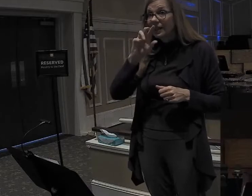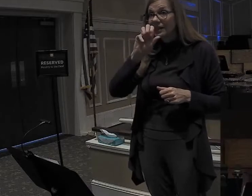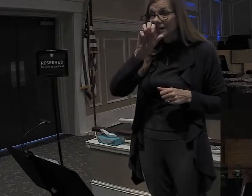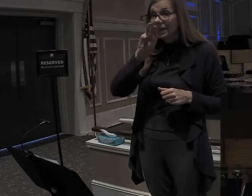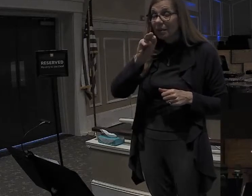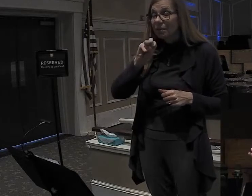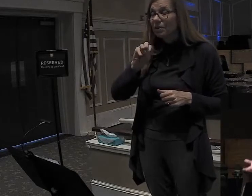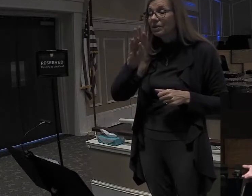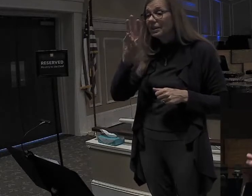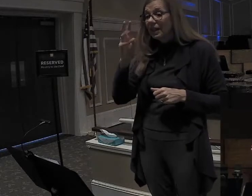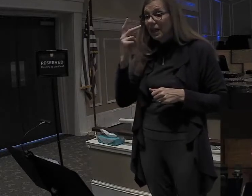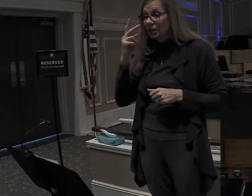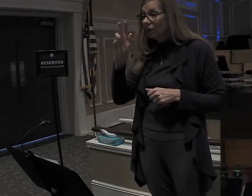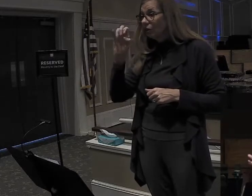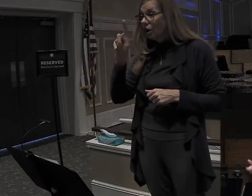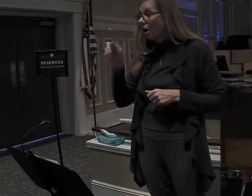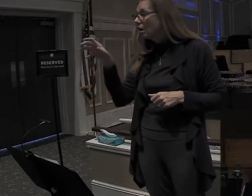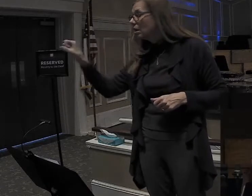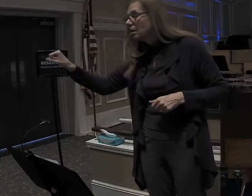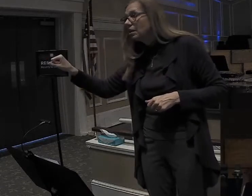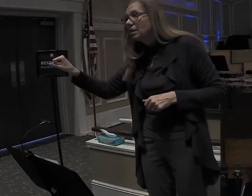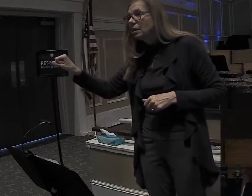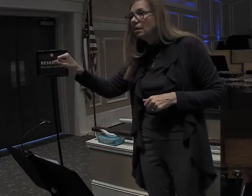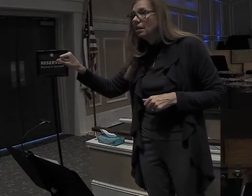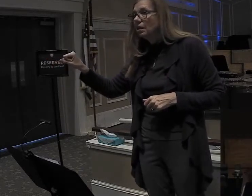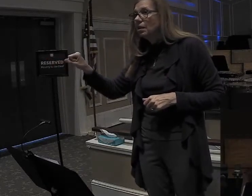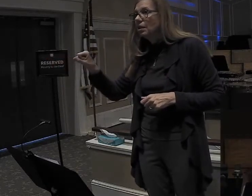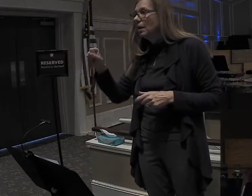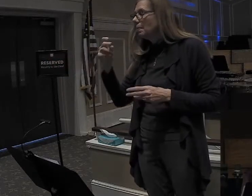He sees that ark falling, just reaches over. What happens to him?